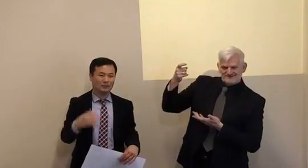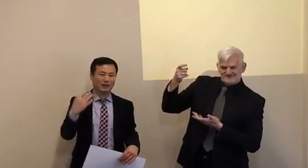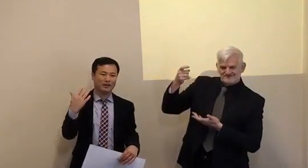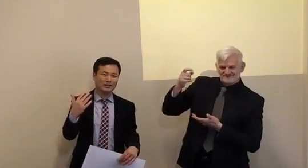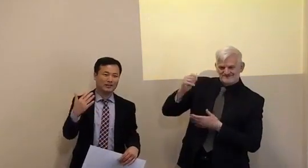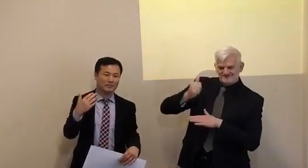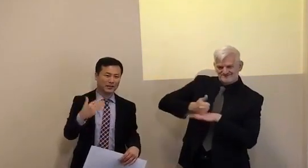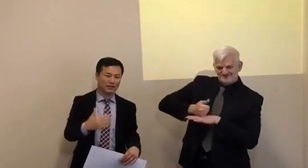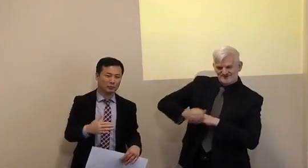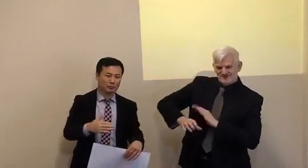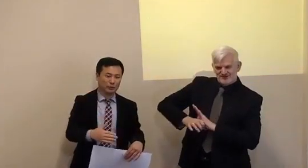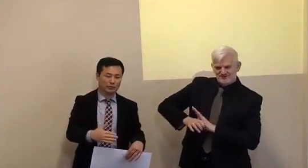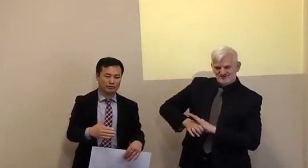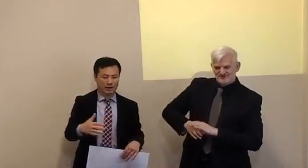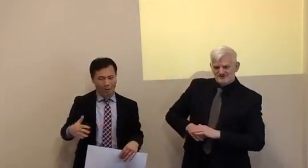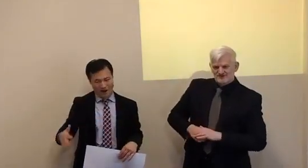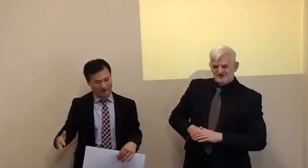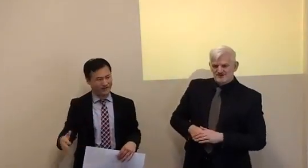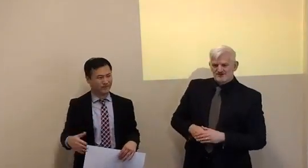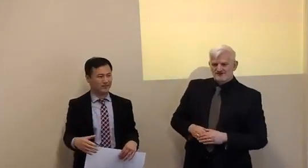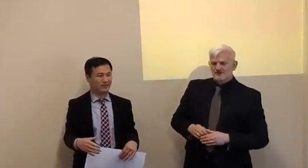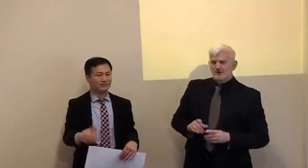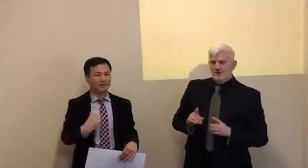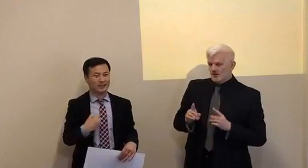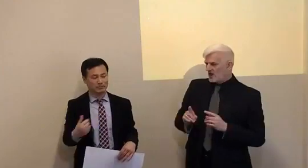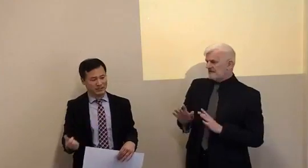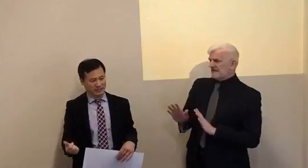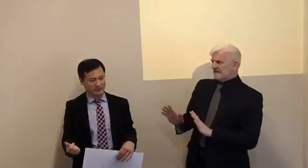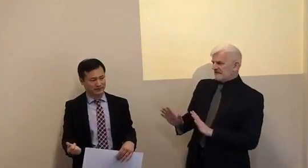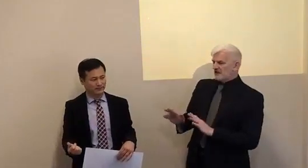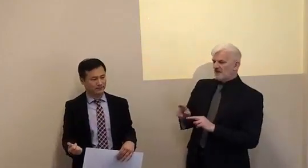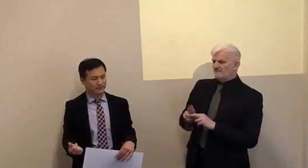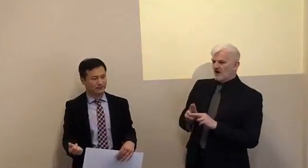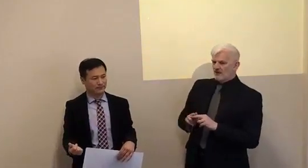My father began to push my wife rather than me.